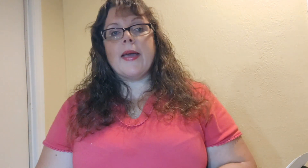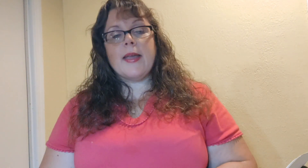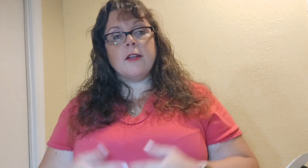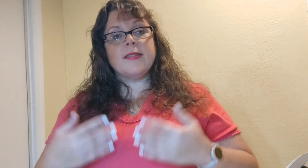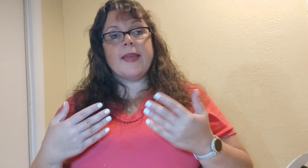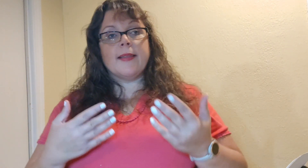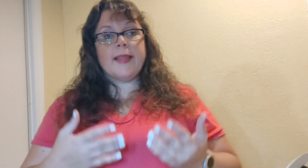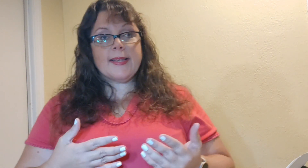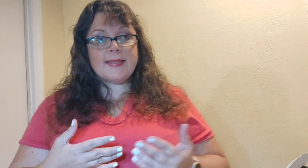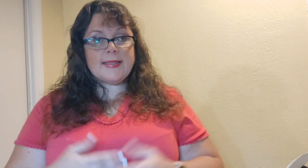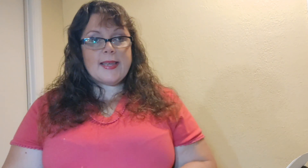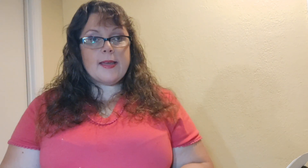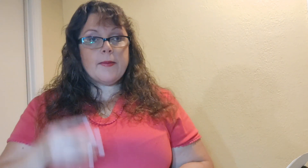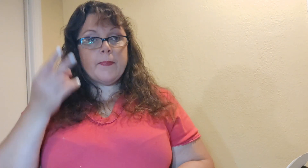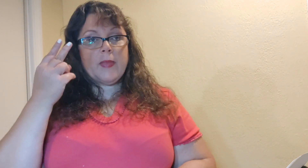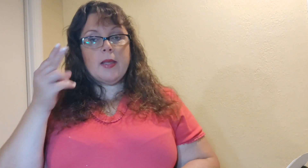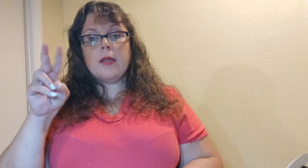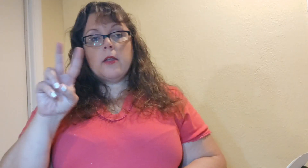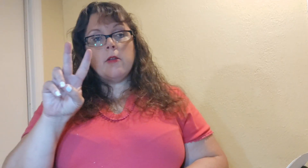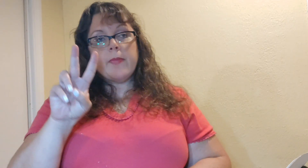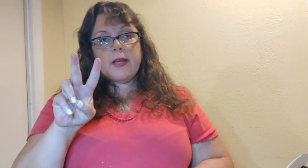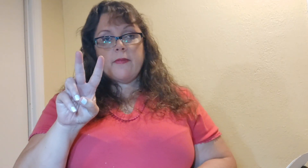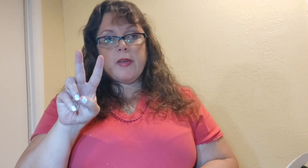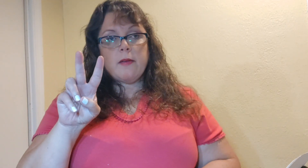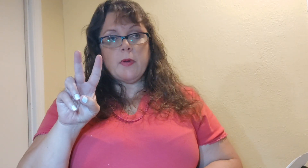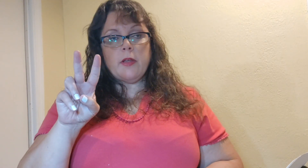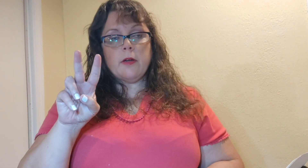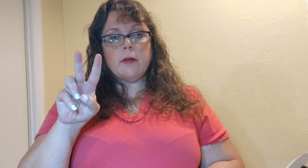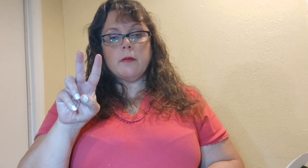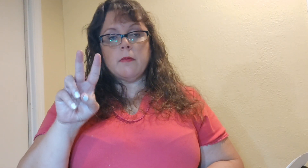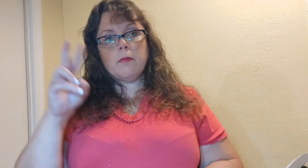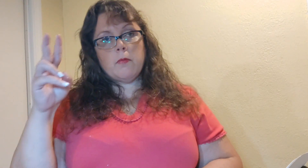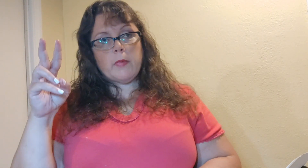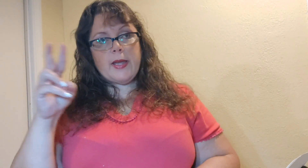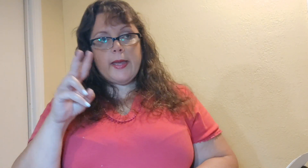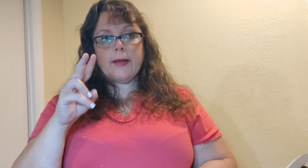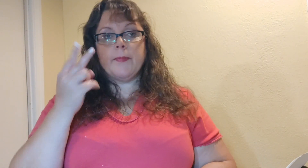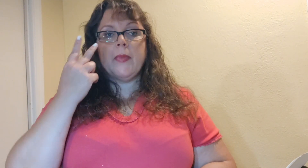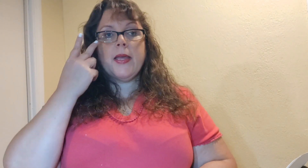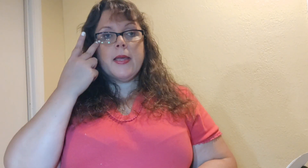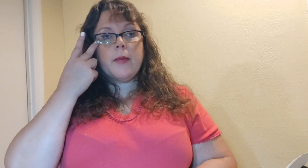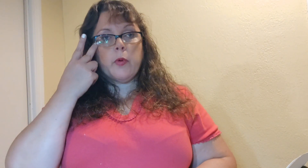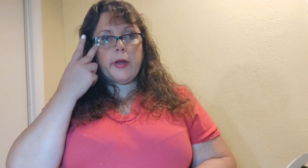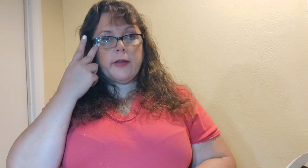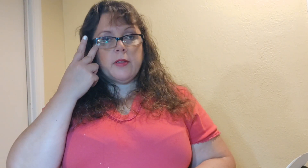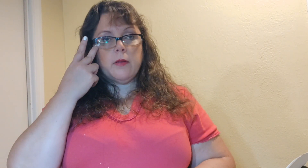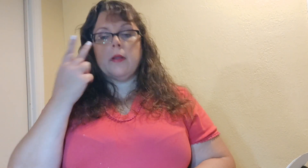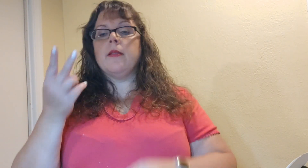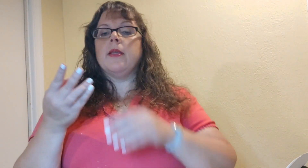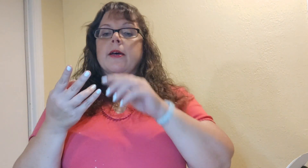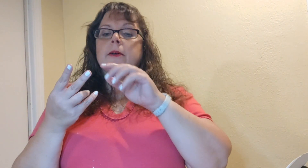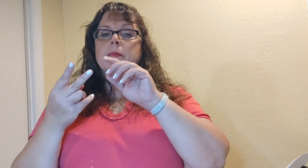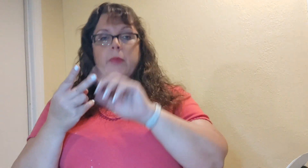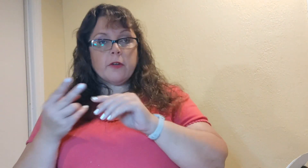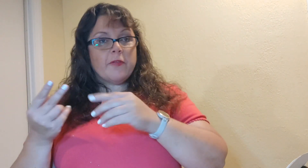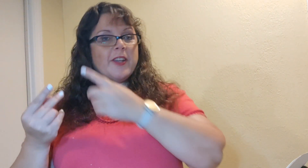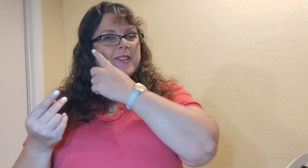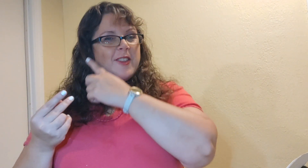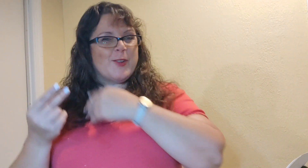Okay, and you're saying let's see. You make a V with your right hand, point the middle finger to the